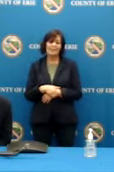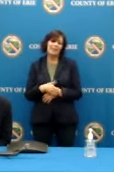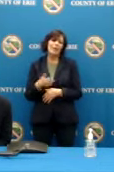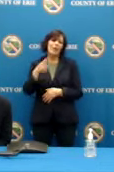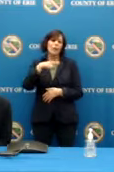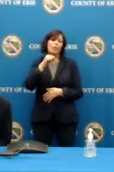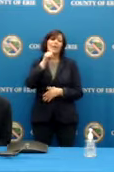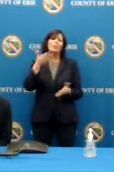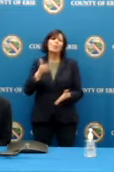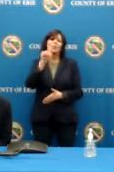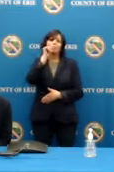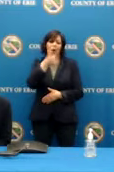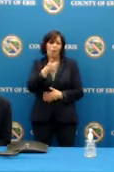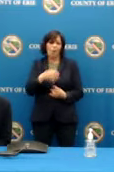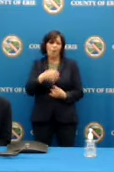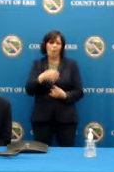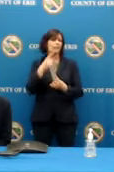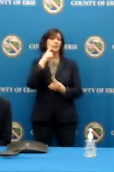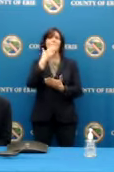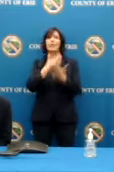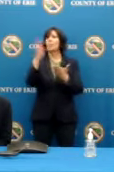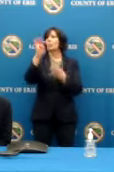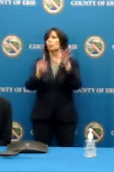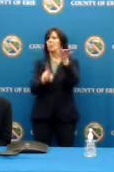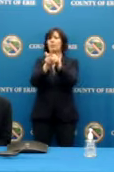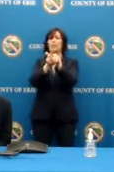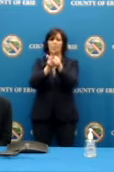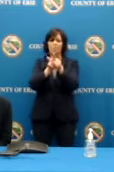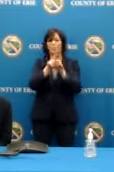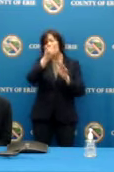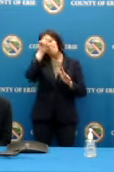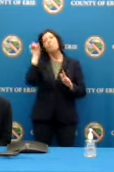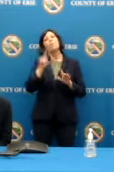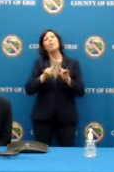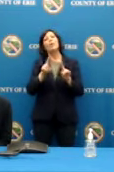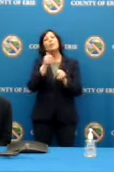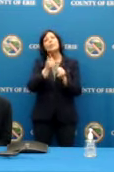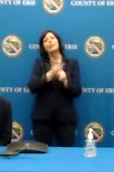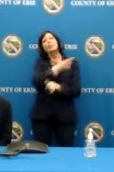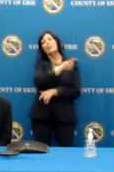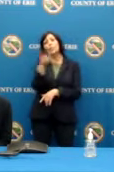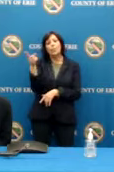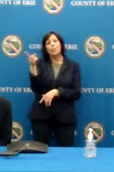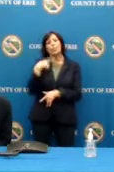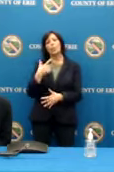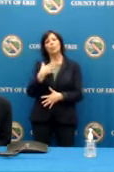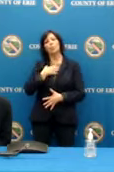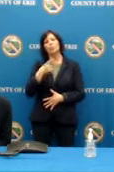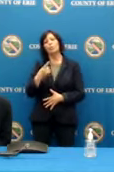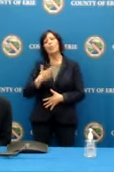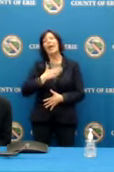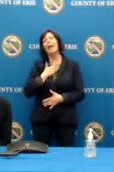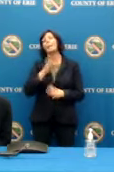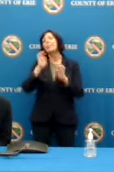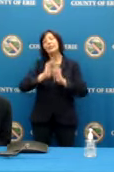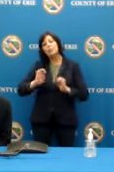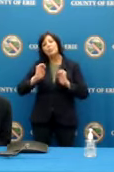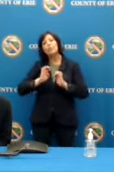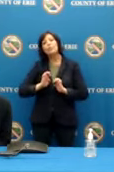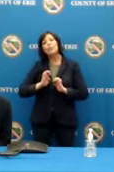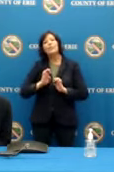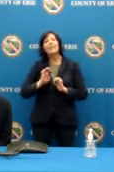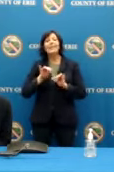will not be here tomorrow unless there's some emergency that we have to talk about. So to each and everyone else out there, I want to wish you a very happy Easter. Be